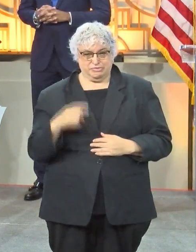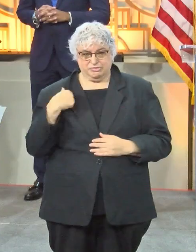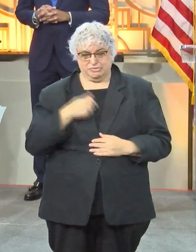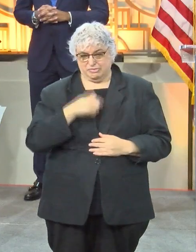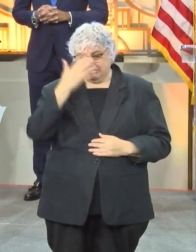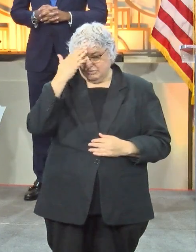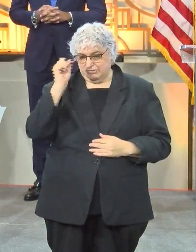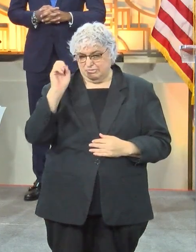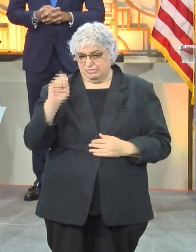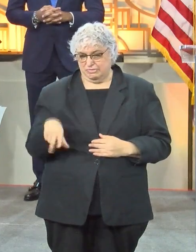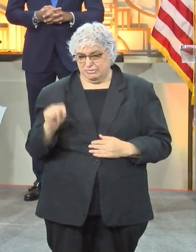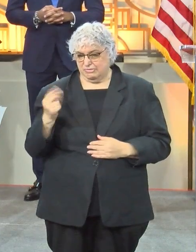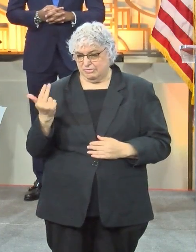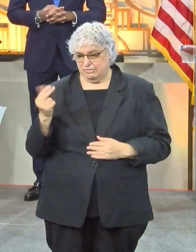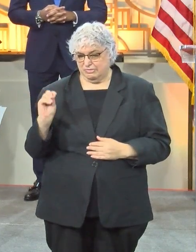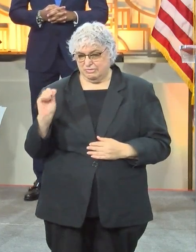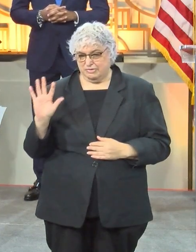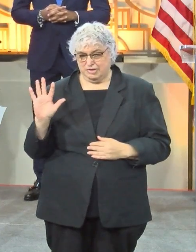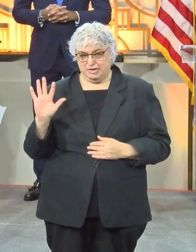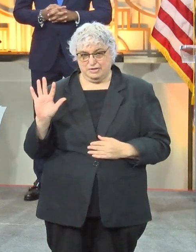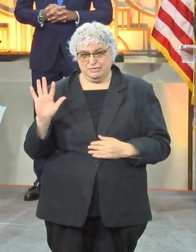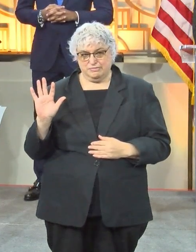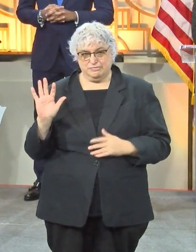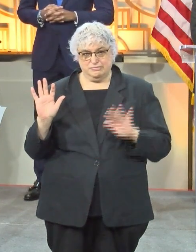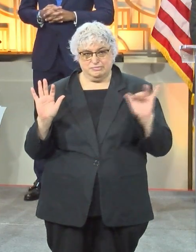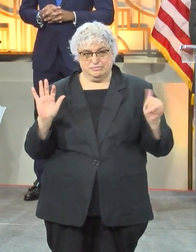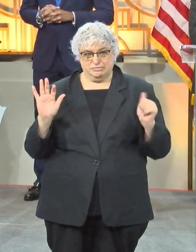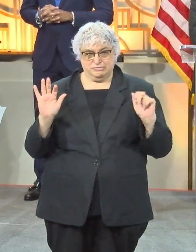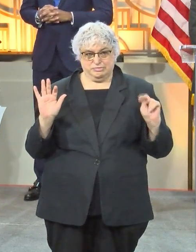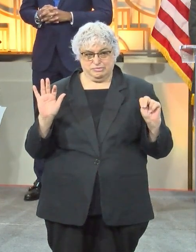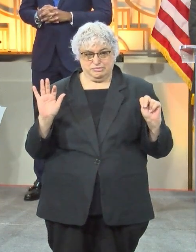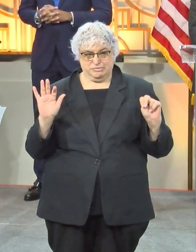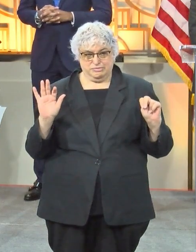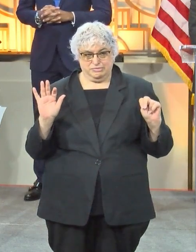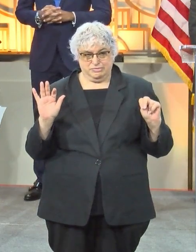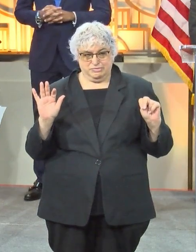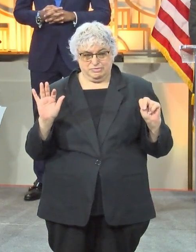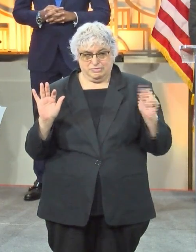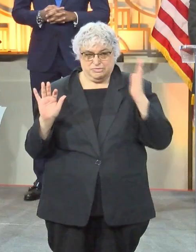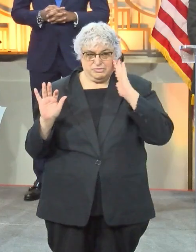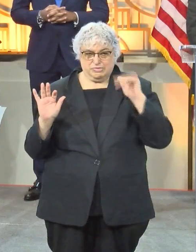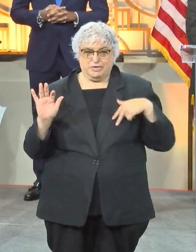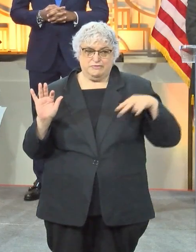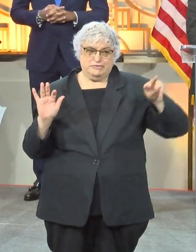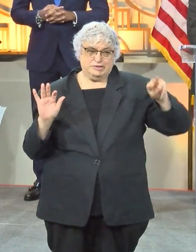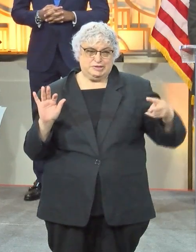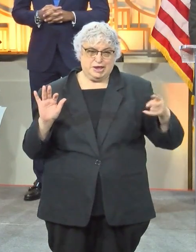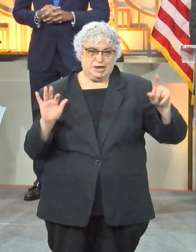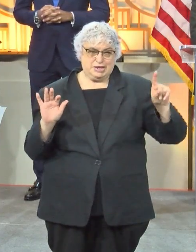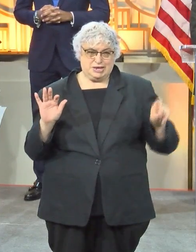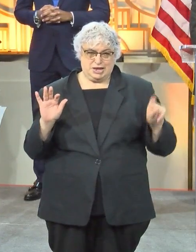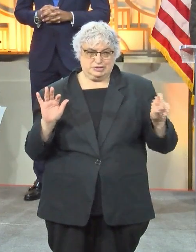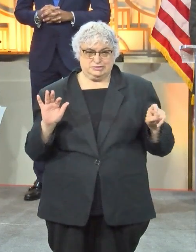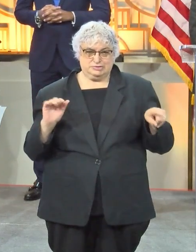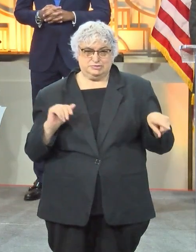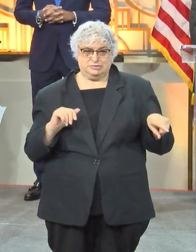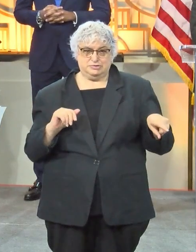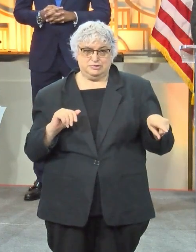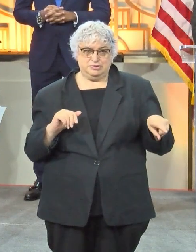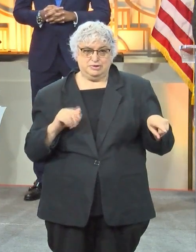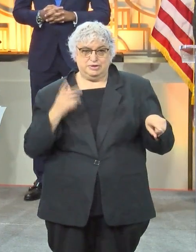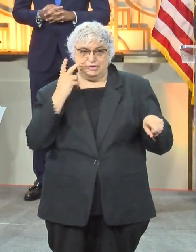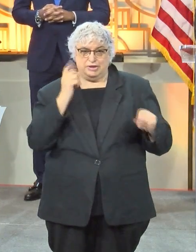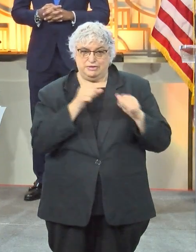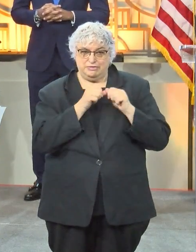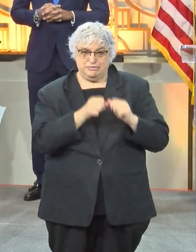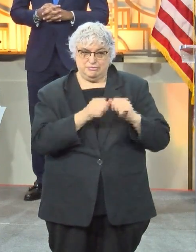that in September, we're at 13.5. So in January, remember, they're going to retest folks from before. We'll find out if they've